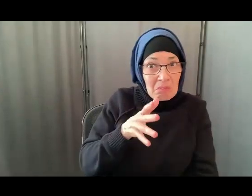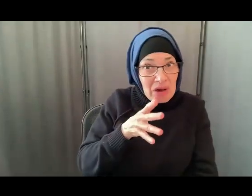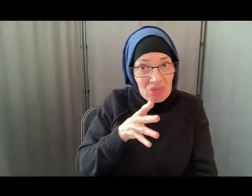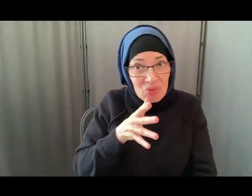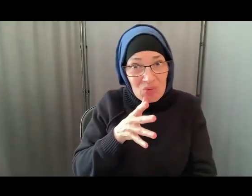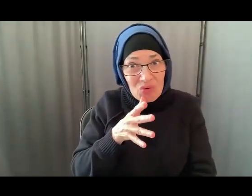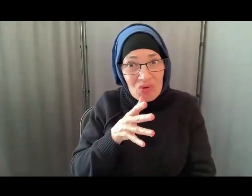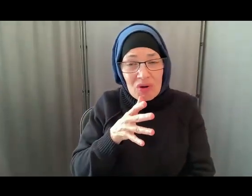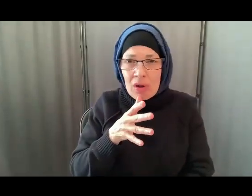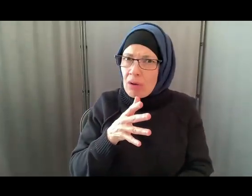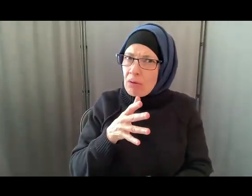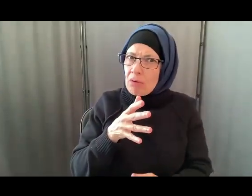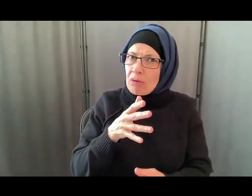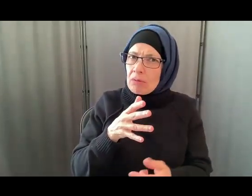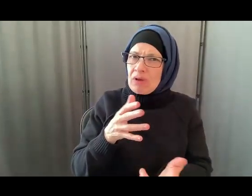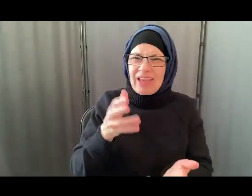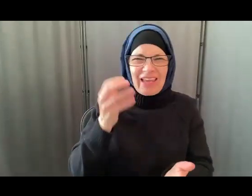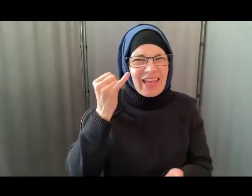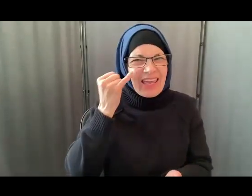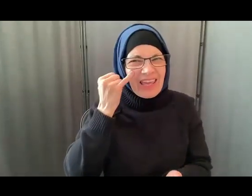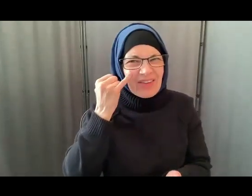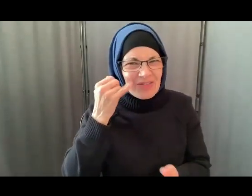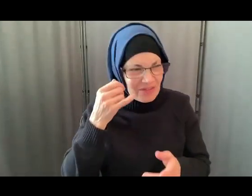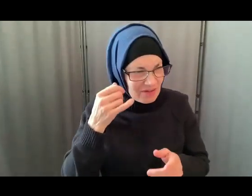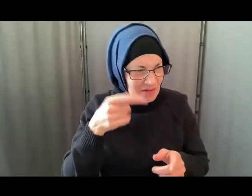if this is not a sin, then what is a sin?